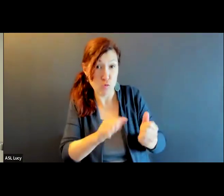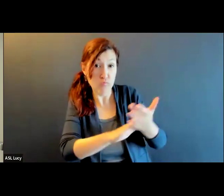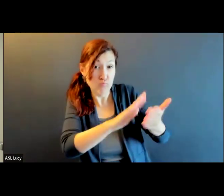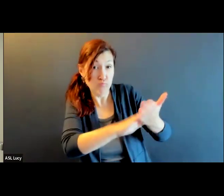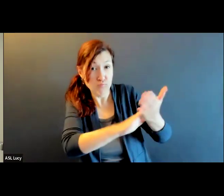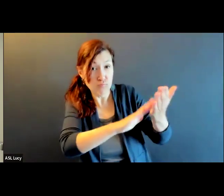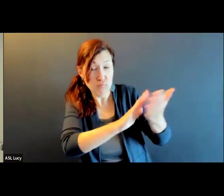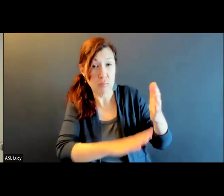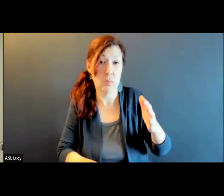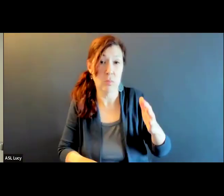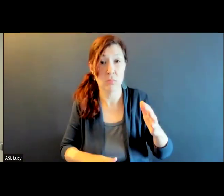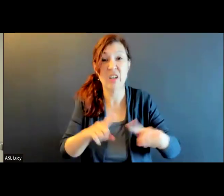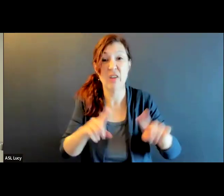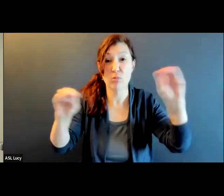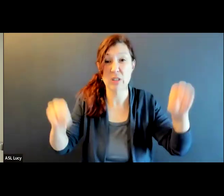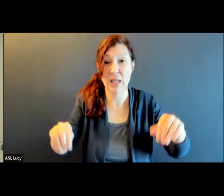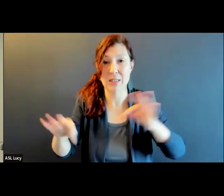with a different proportionality.